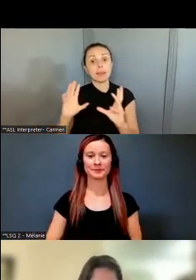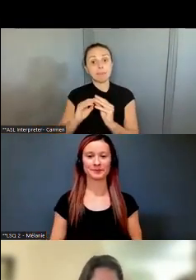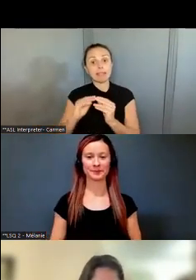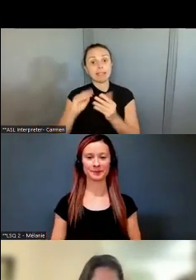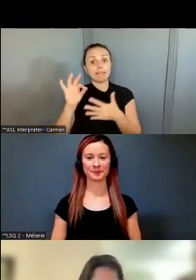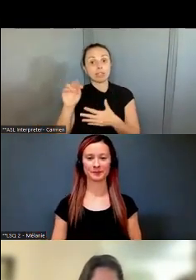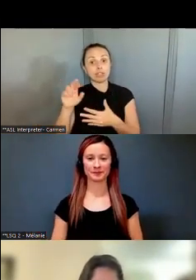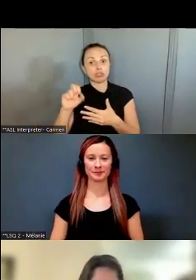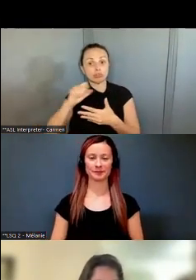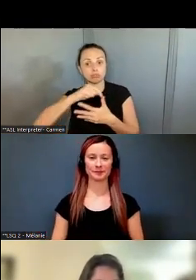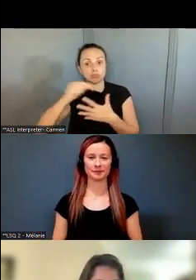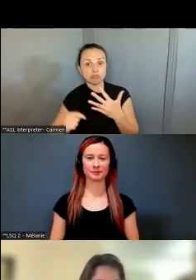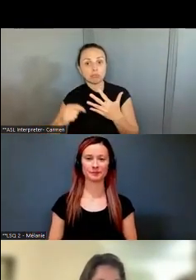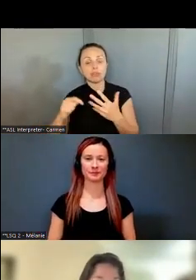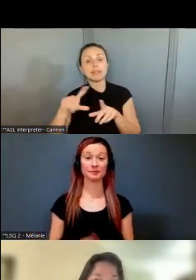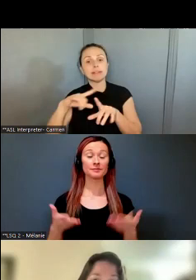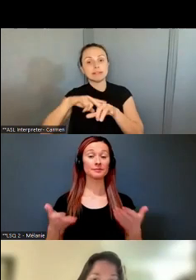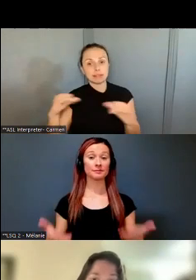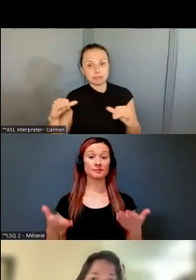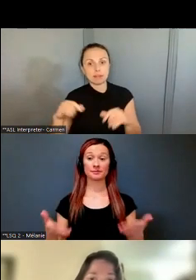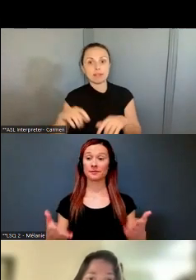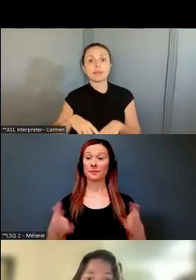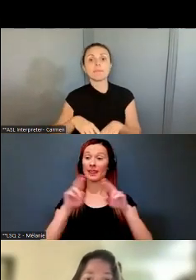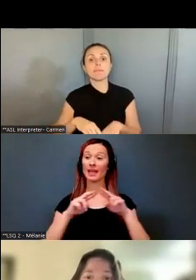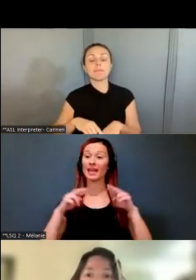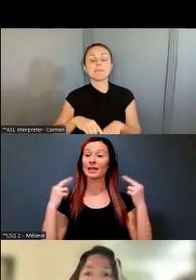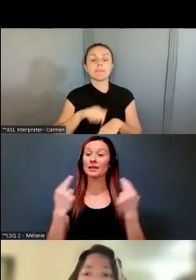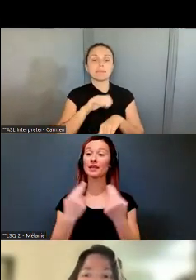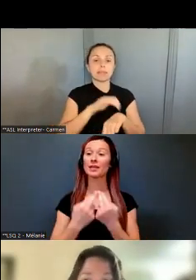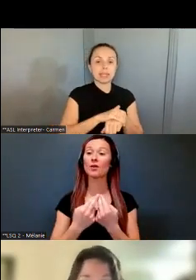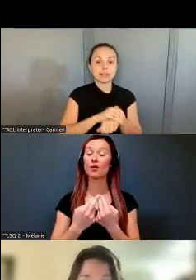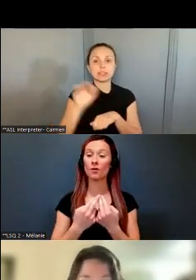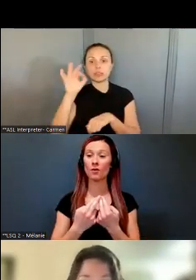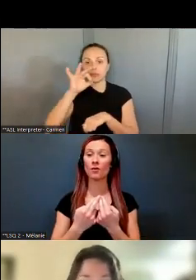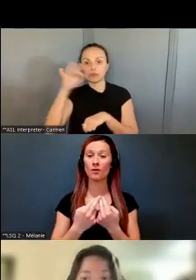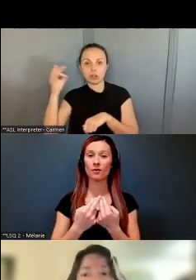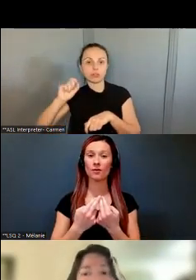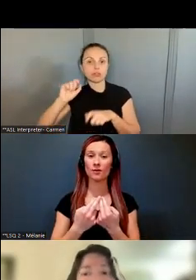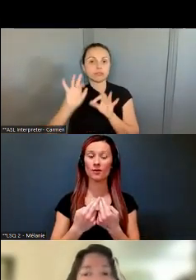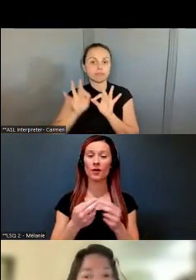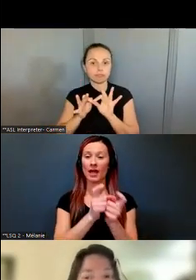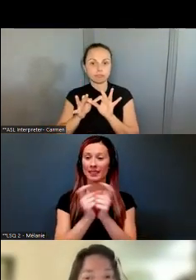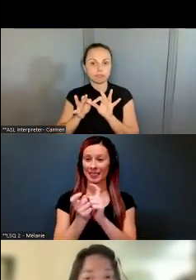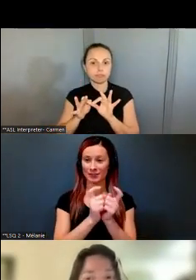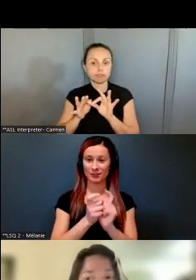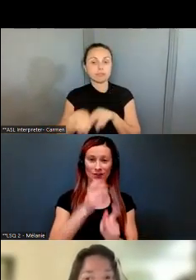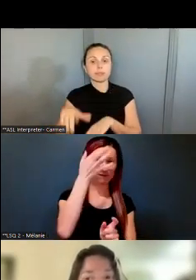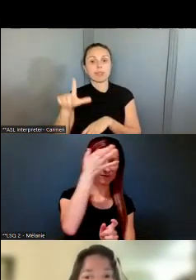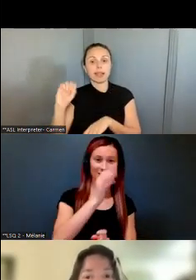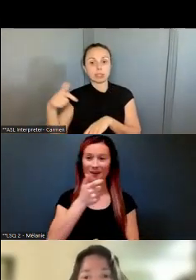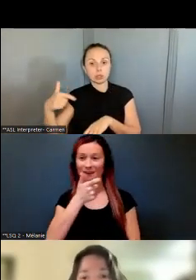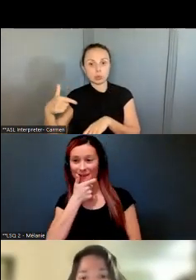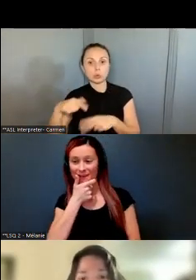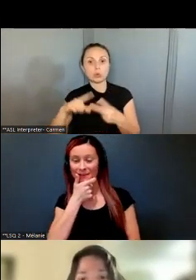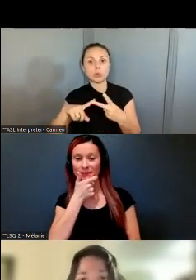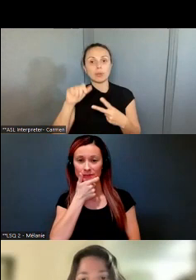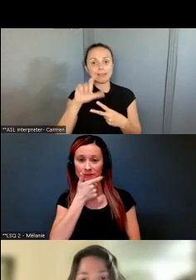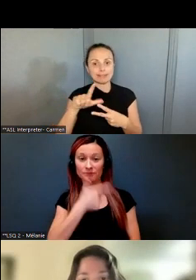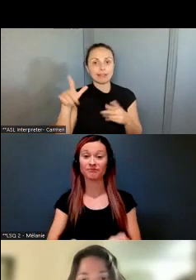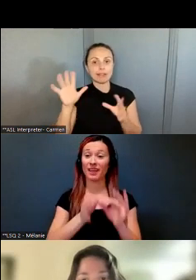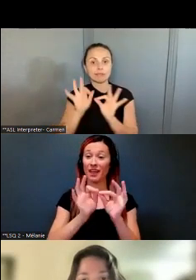features simultaneous English and French translation, LSQ and